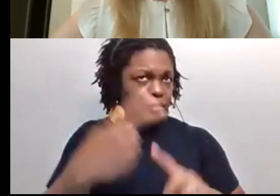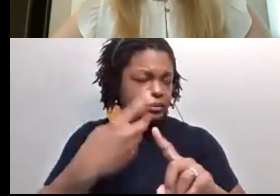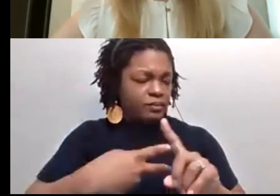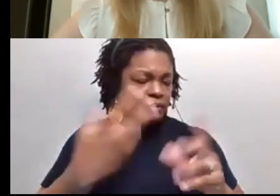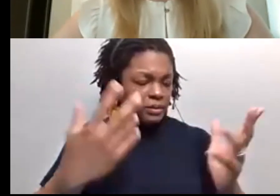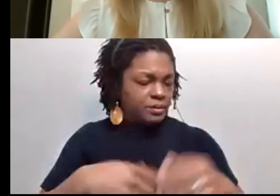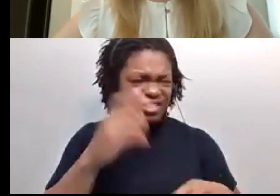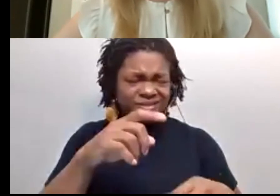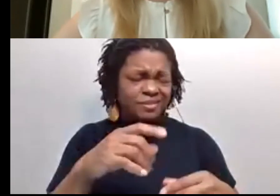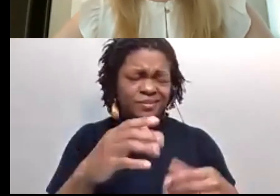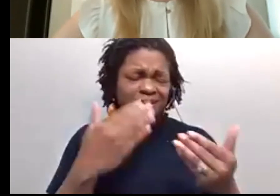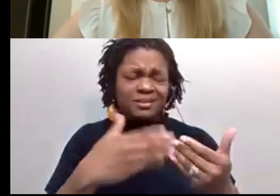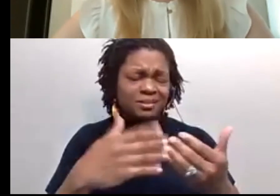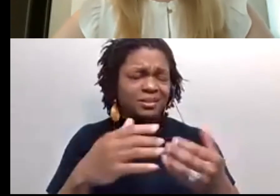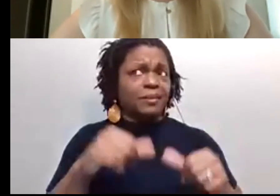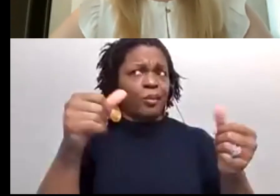Right.